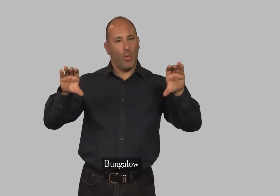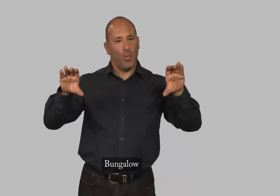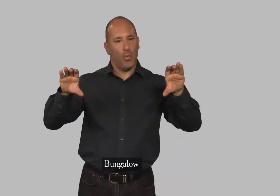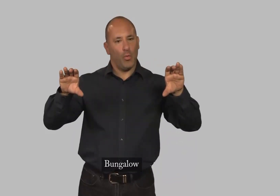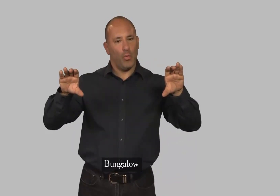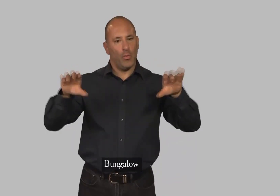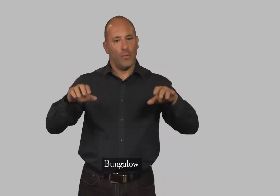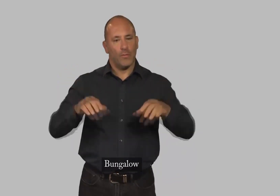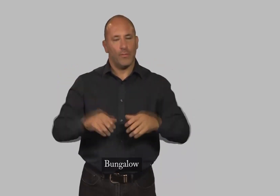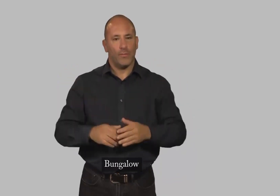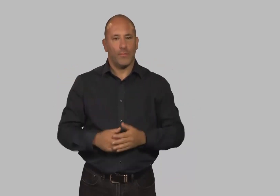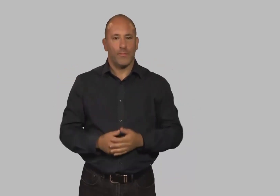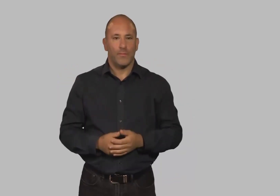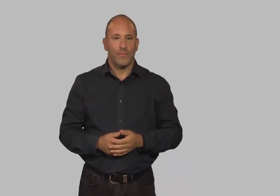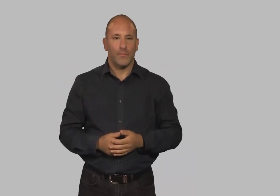Bungalow.